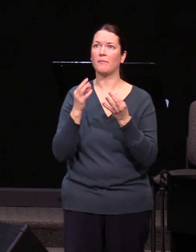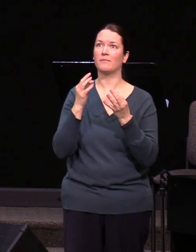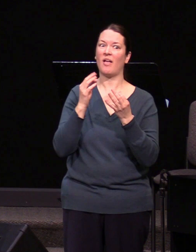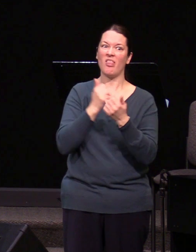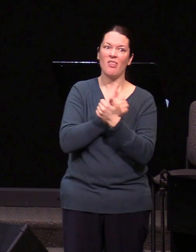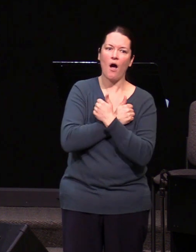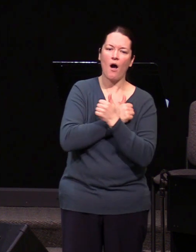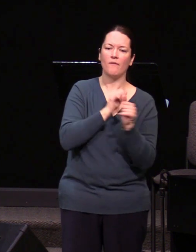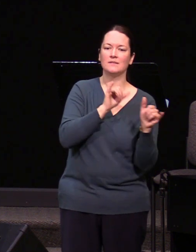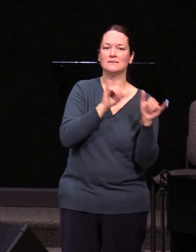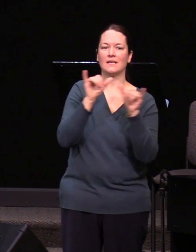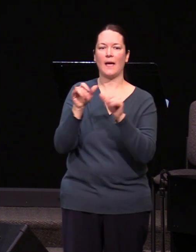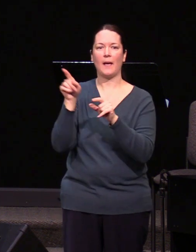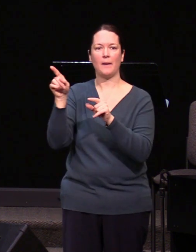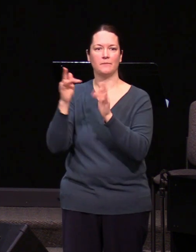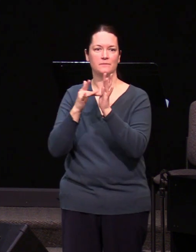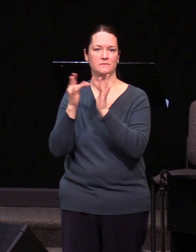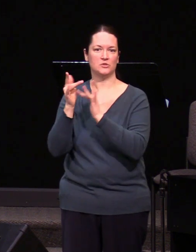love like Jesus.